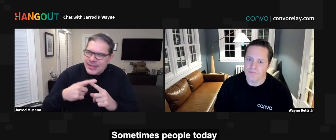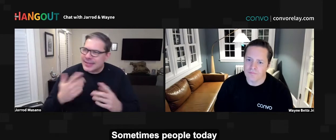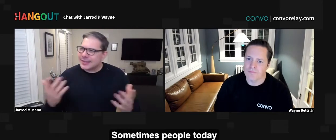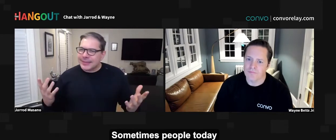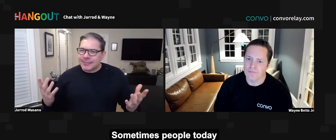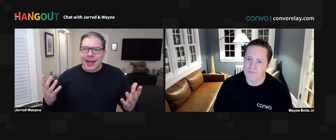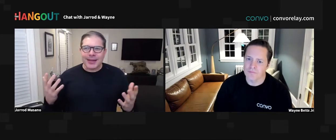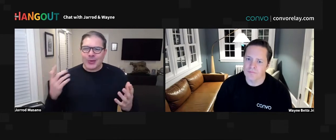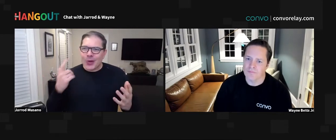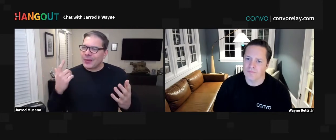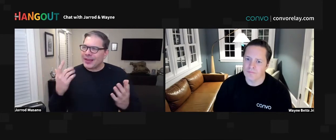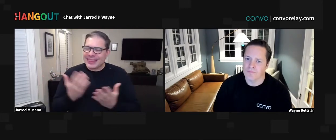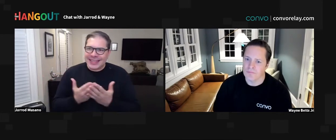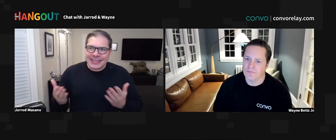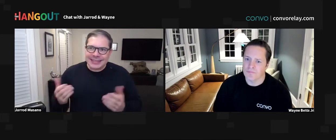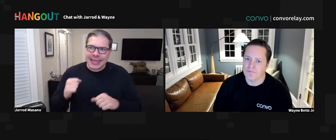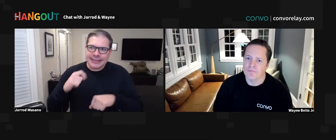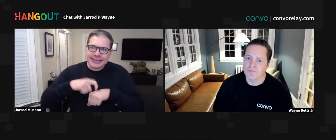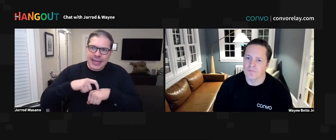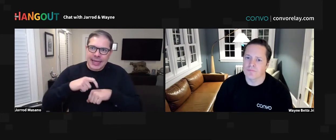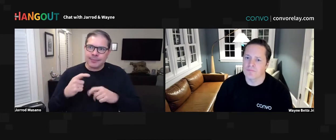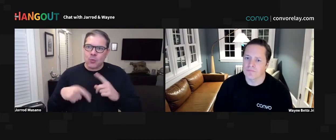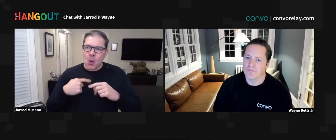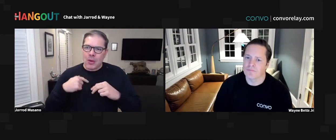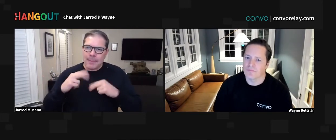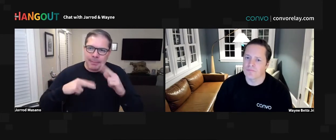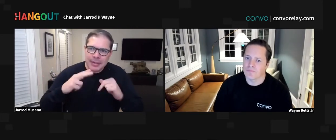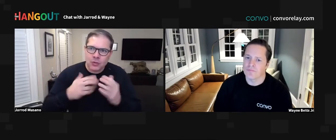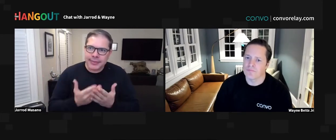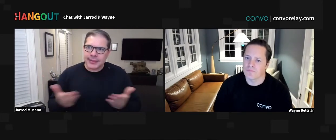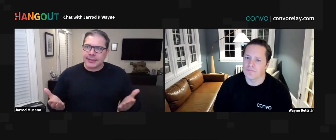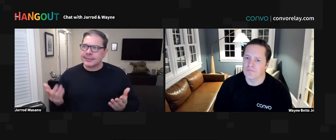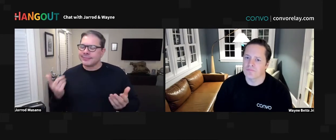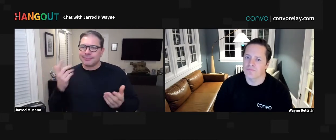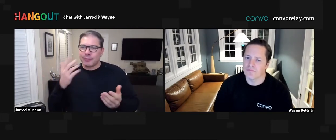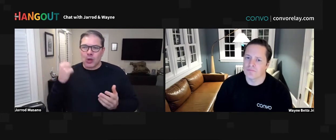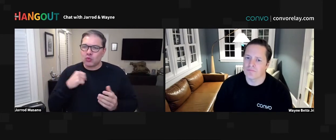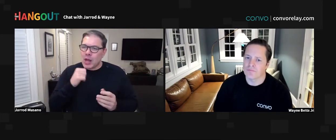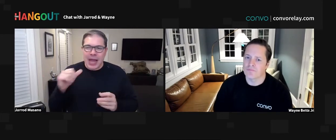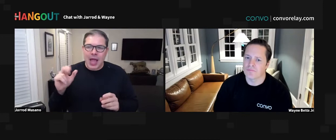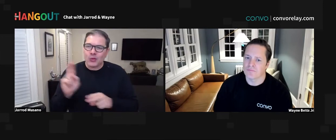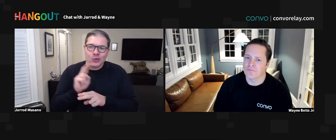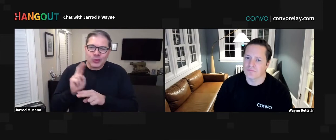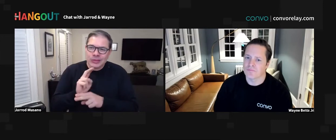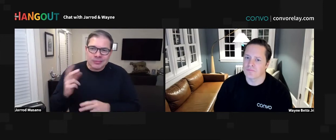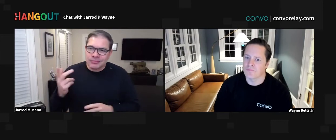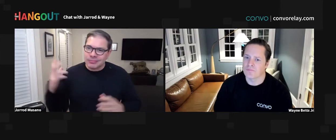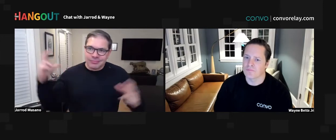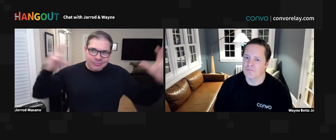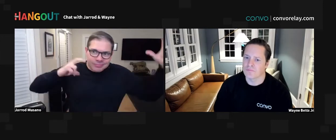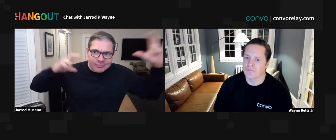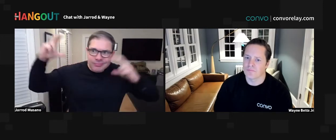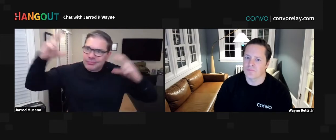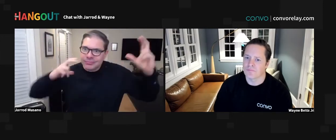sitting there going, well, when is all this going to happen? When is this coming? Stuff like this takes time. You've got to build things.